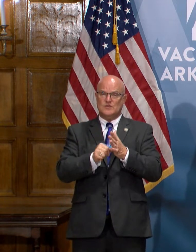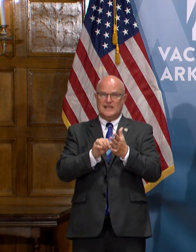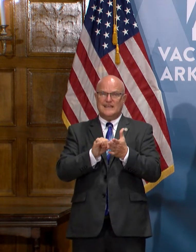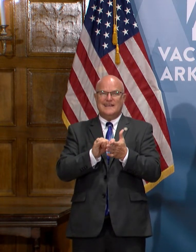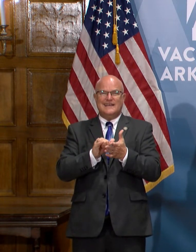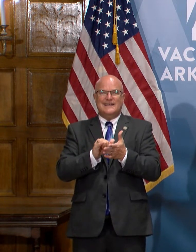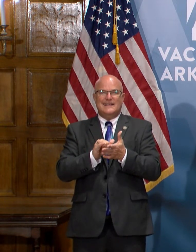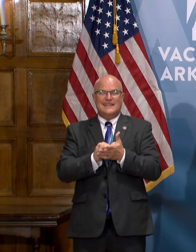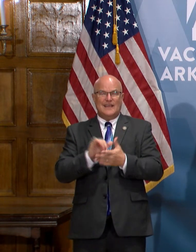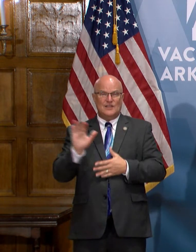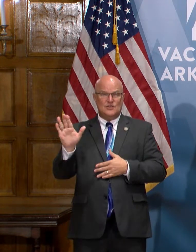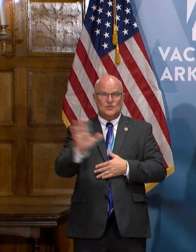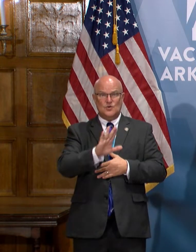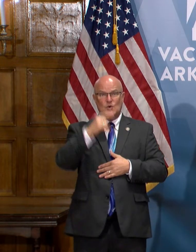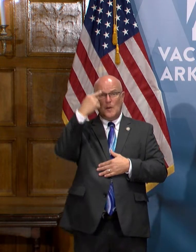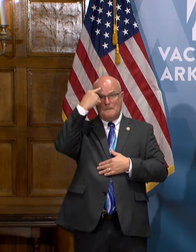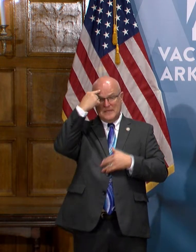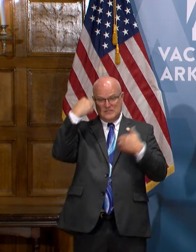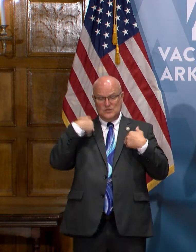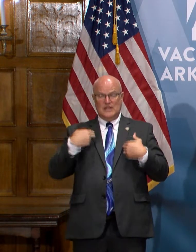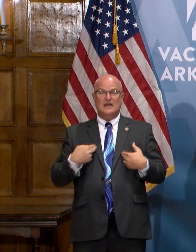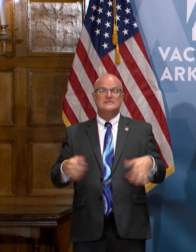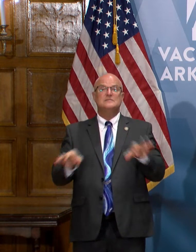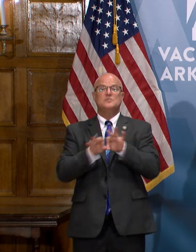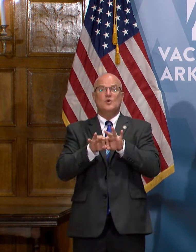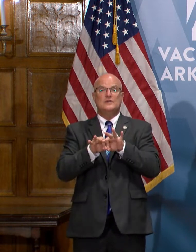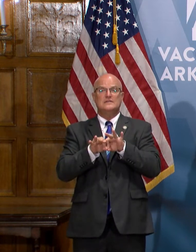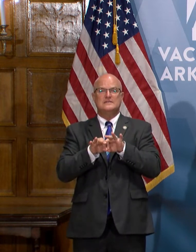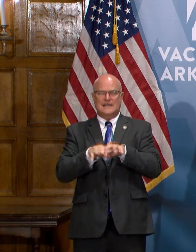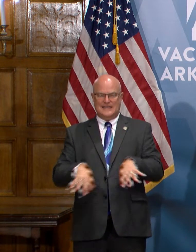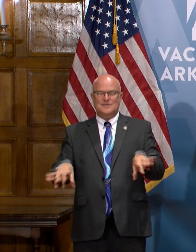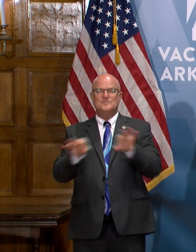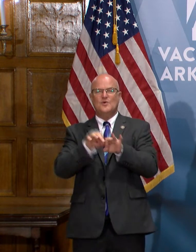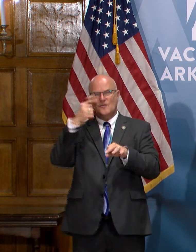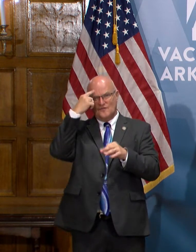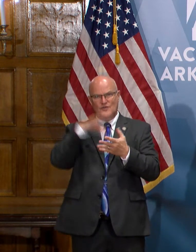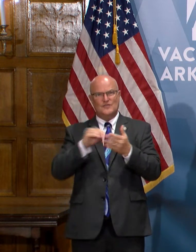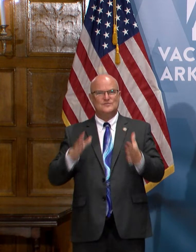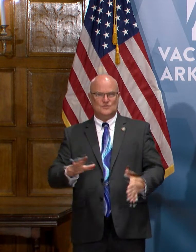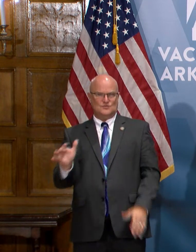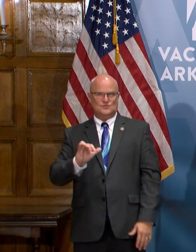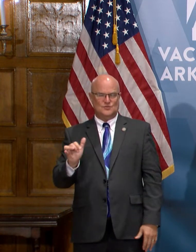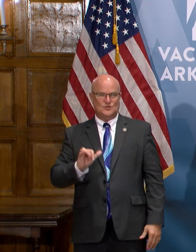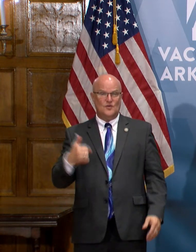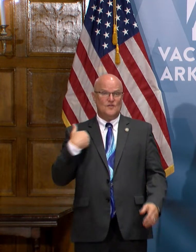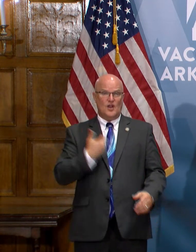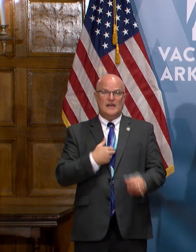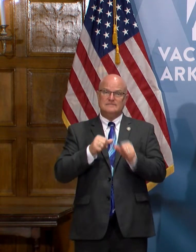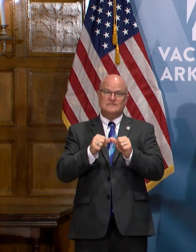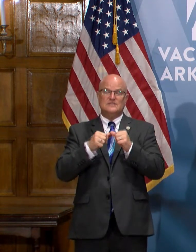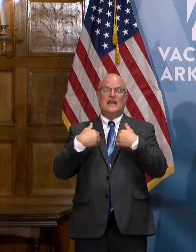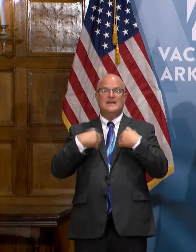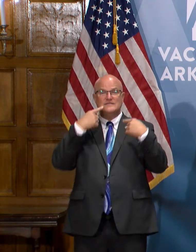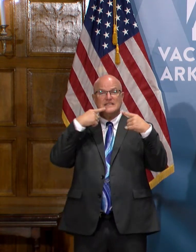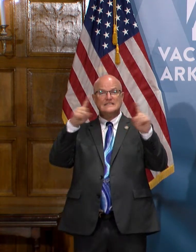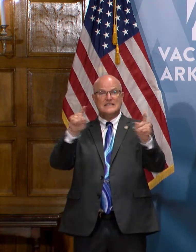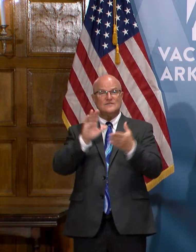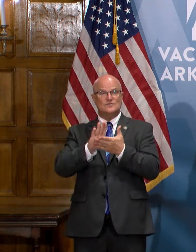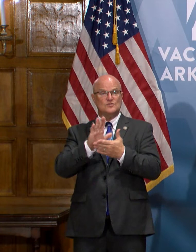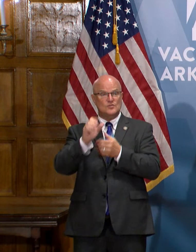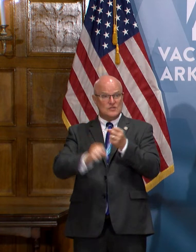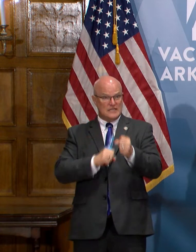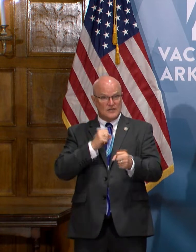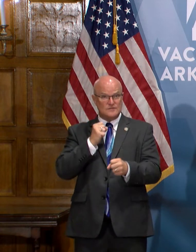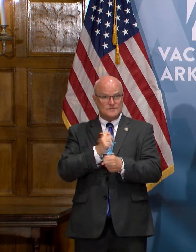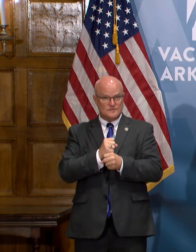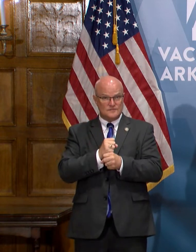that your mental health is important to us. It is important to your students. And for us to continue to have a successful